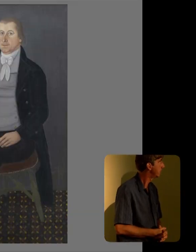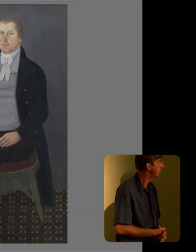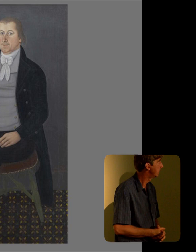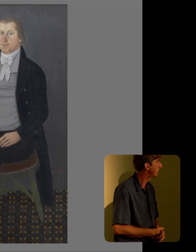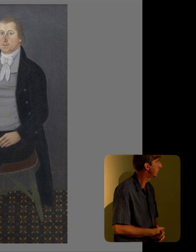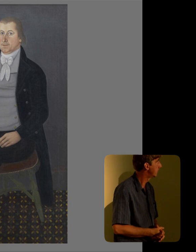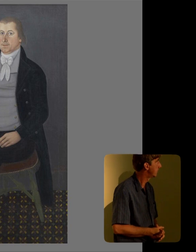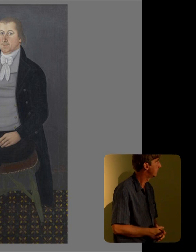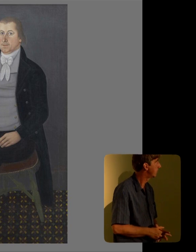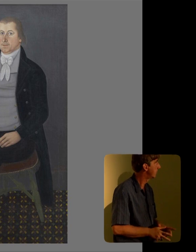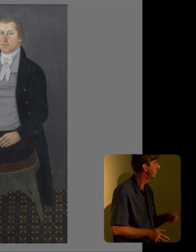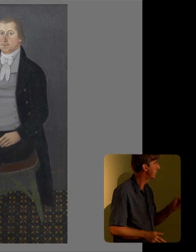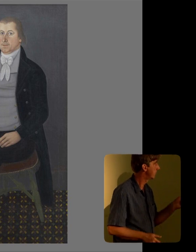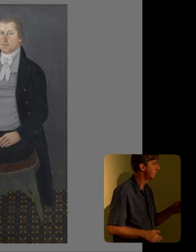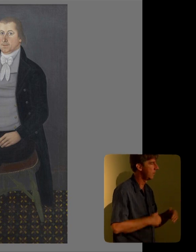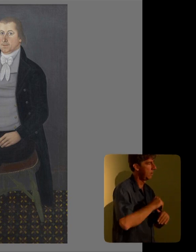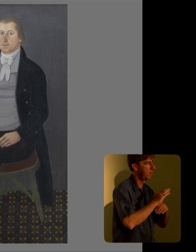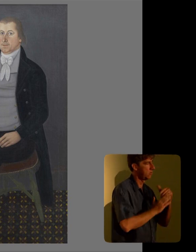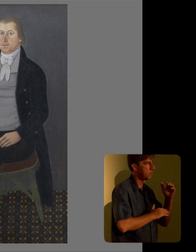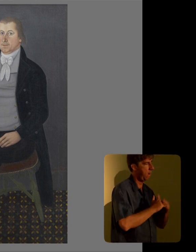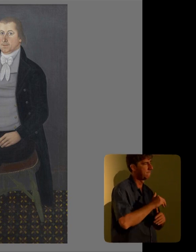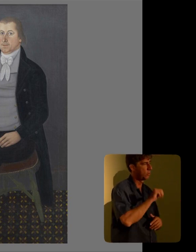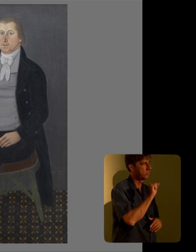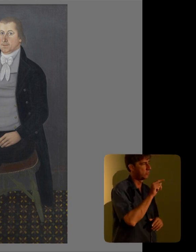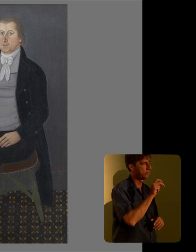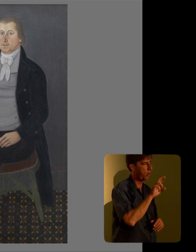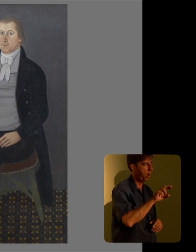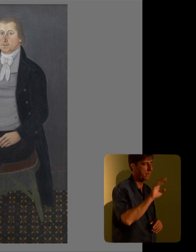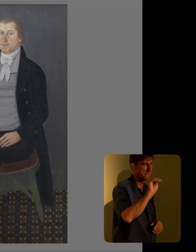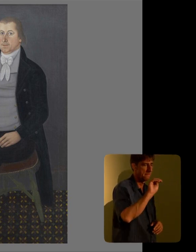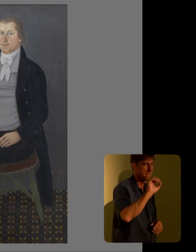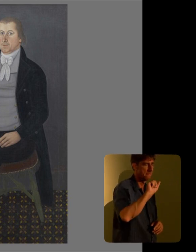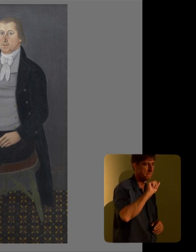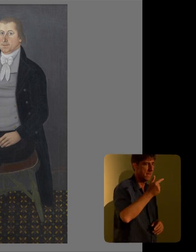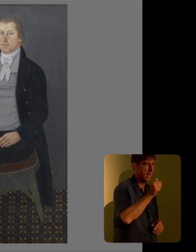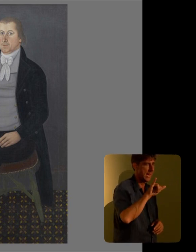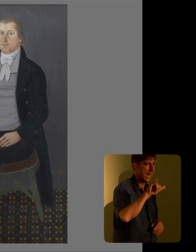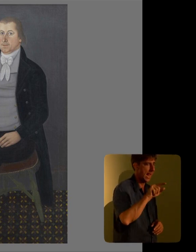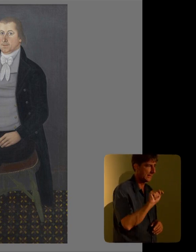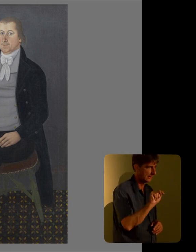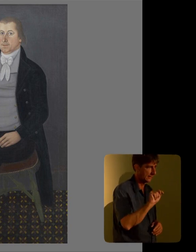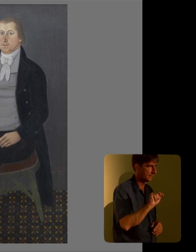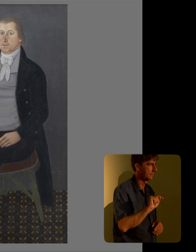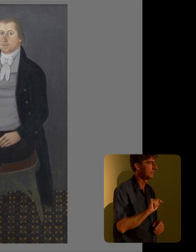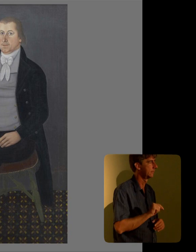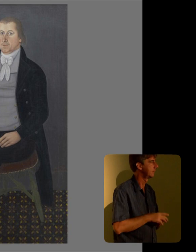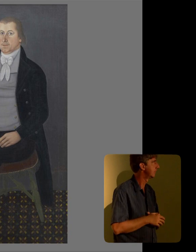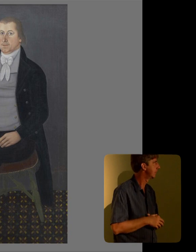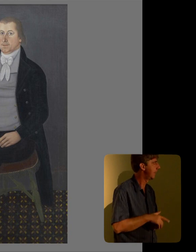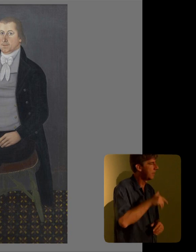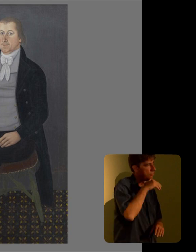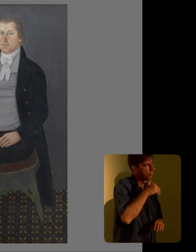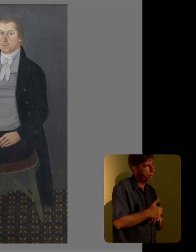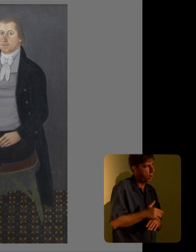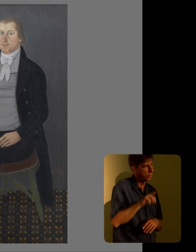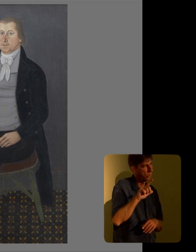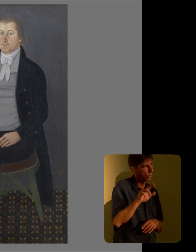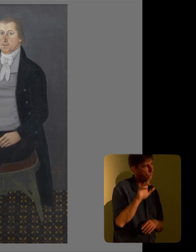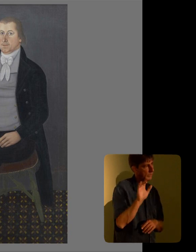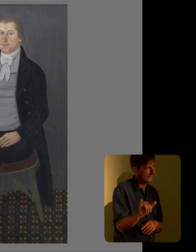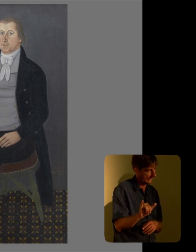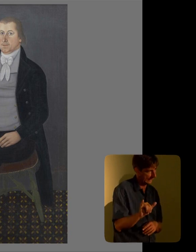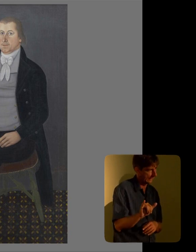Comfort Star Mygatt, M-Y-G-A-T-T. This is Comfort with his daughter, Lucy, and